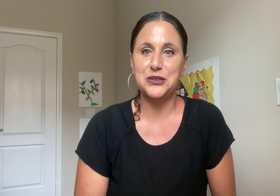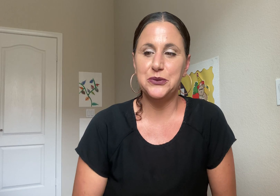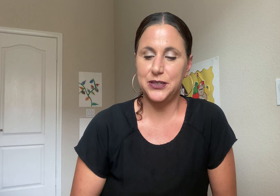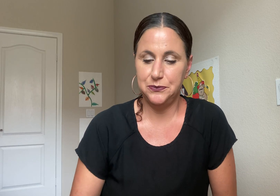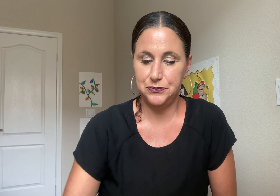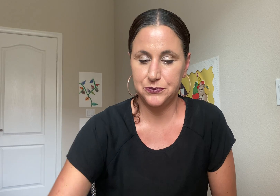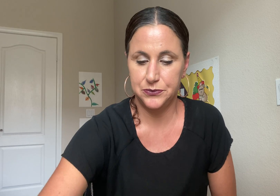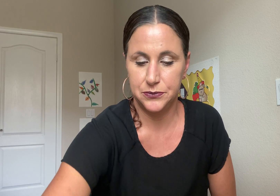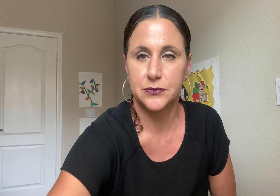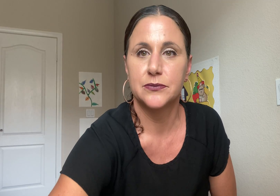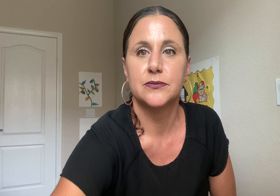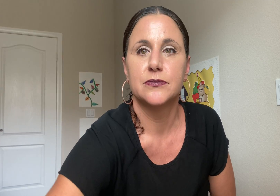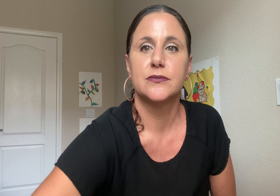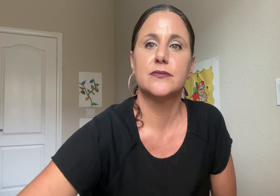blue.